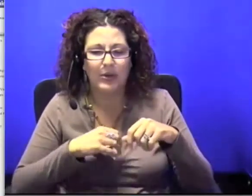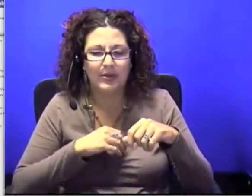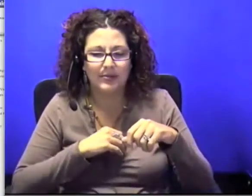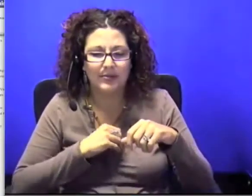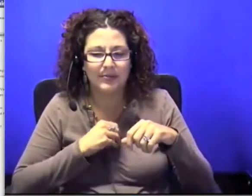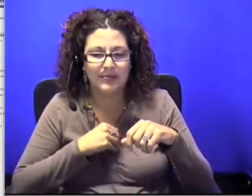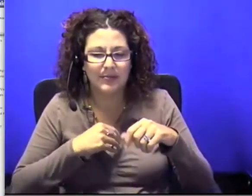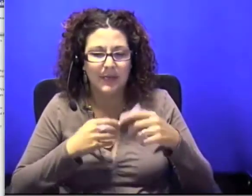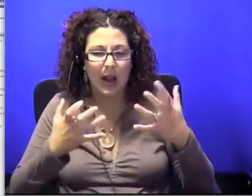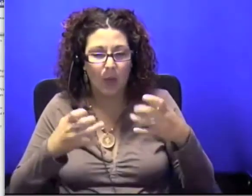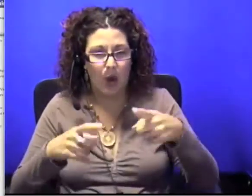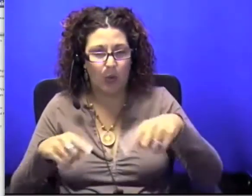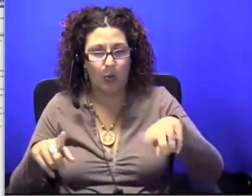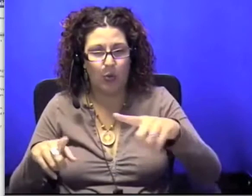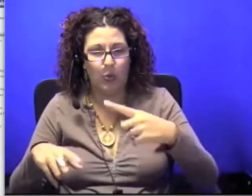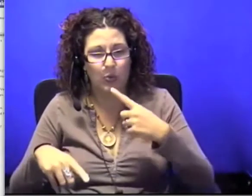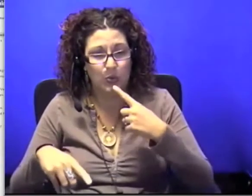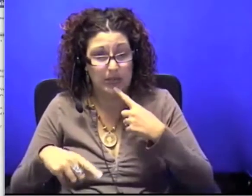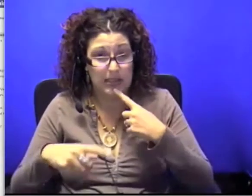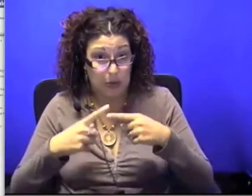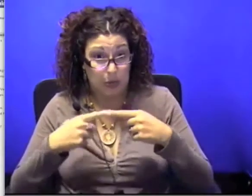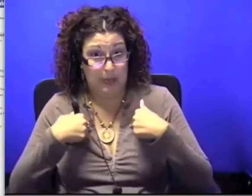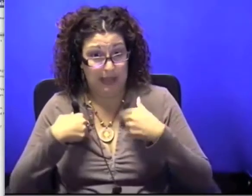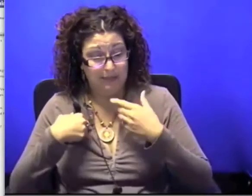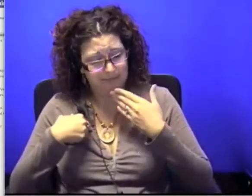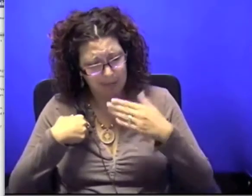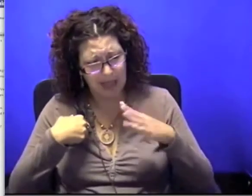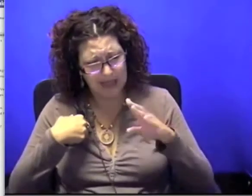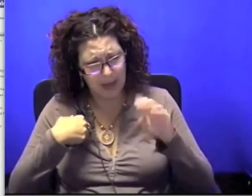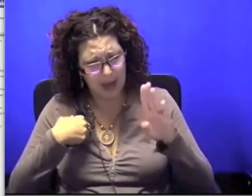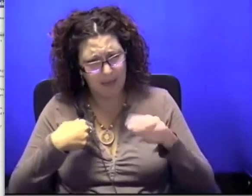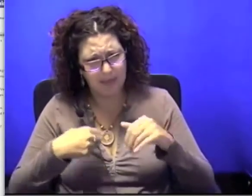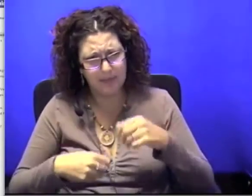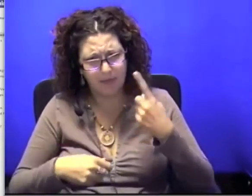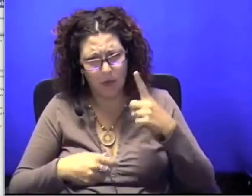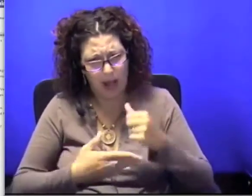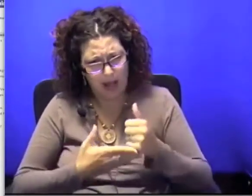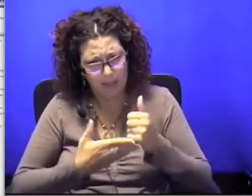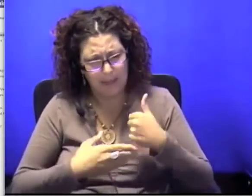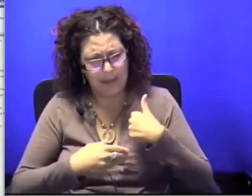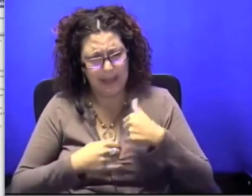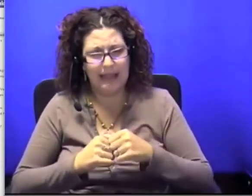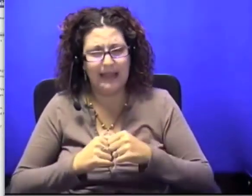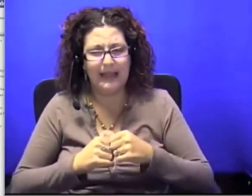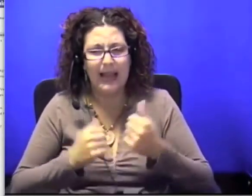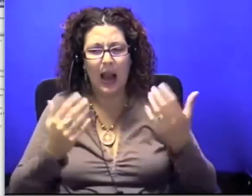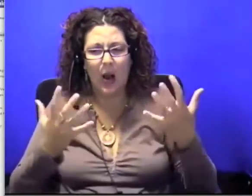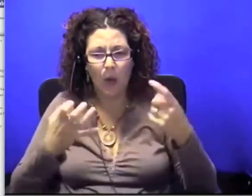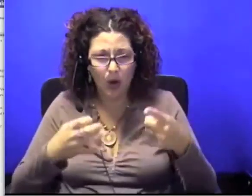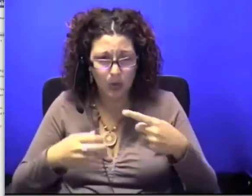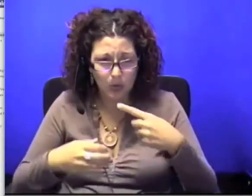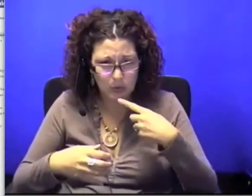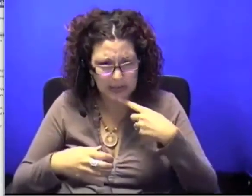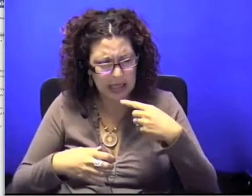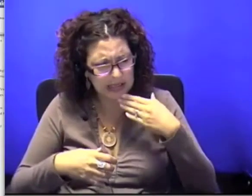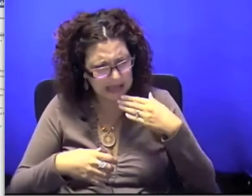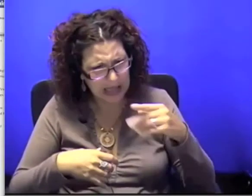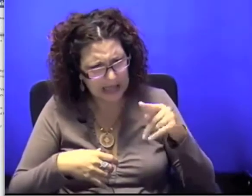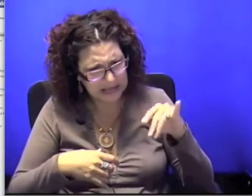you. I want you to say back to me, thanks, Bob. for helping. I want you to turn to